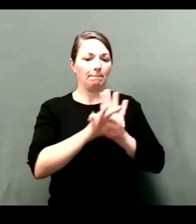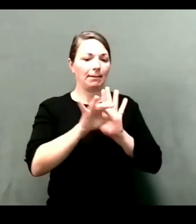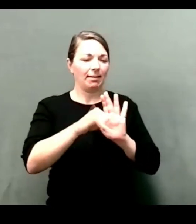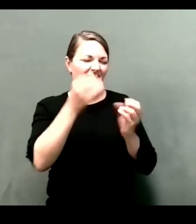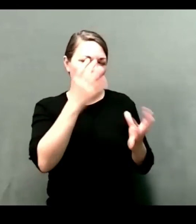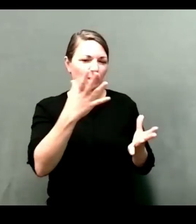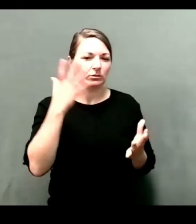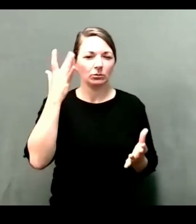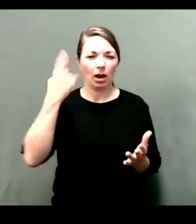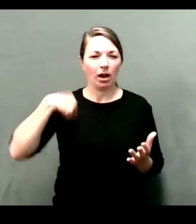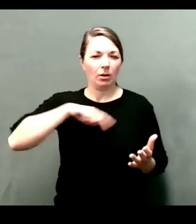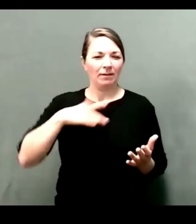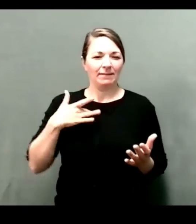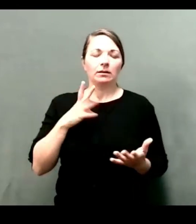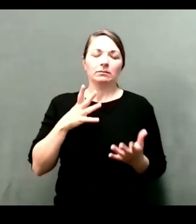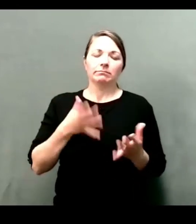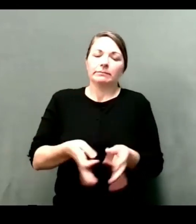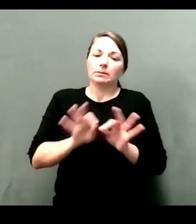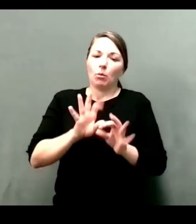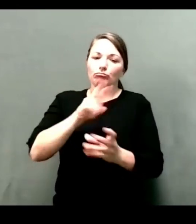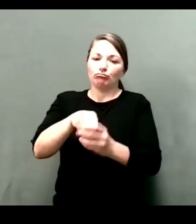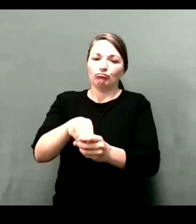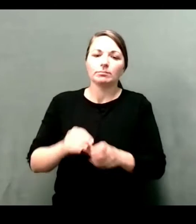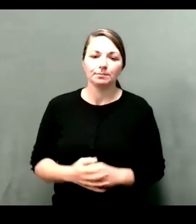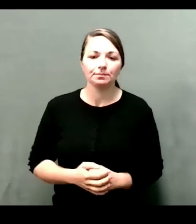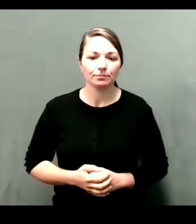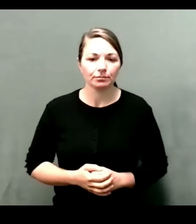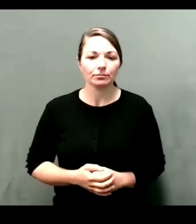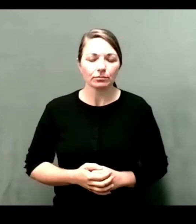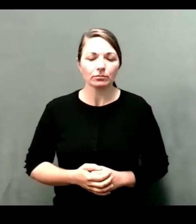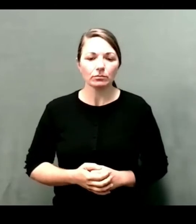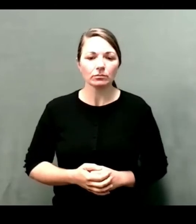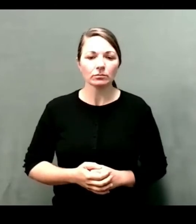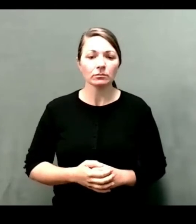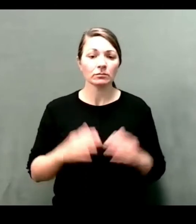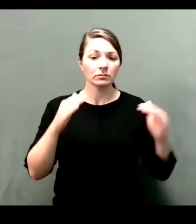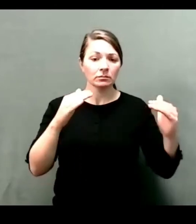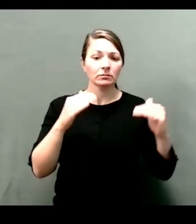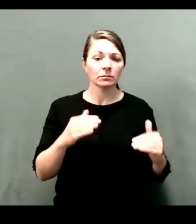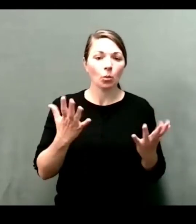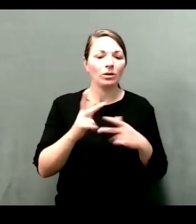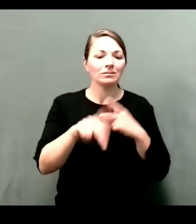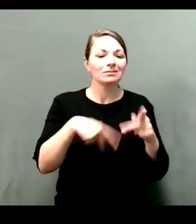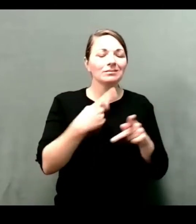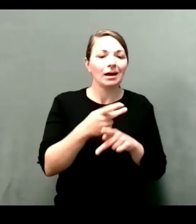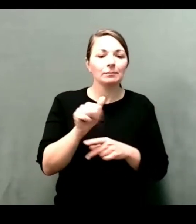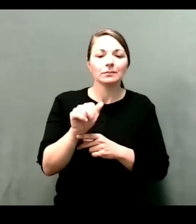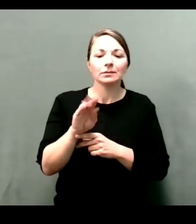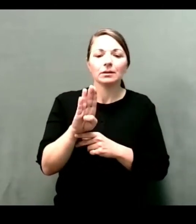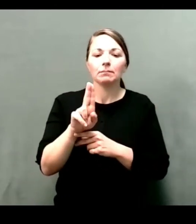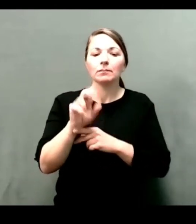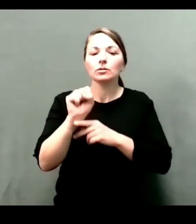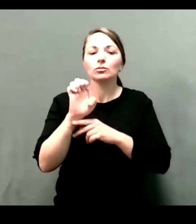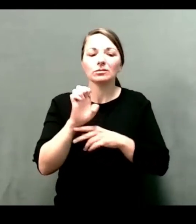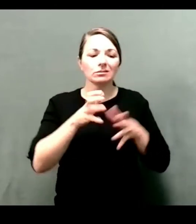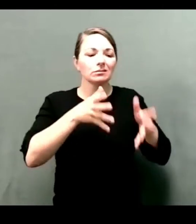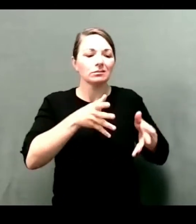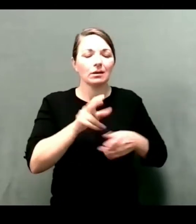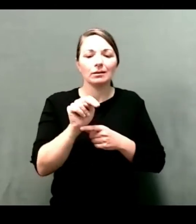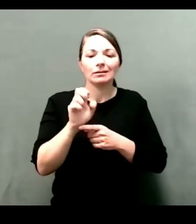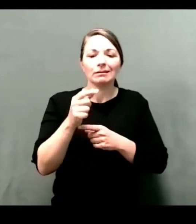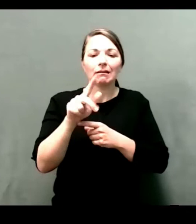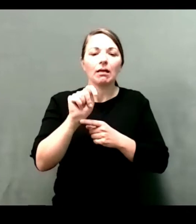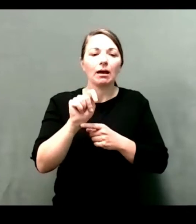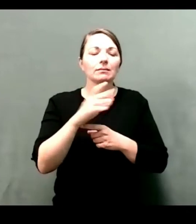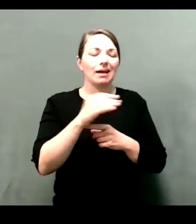include. The next section, as you'll see here, is a conversation about what types of abuse, neglect, and violence were present in the scenario. And we'll come